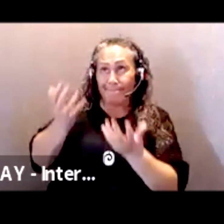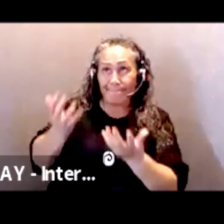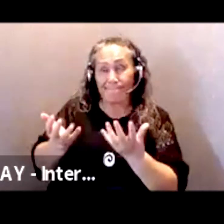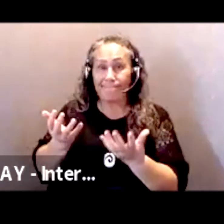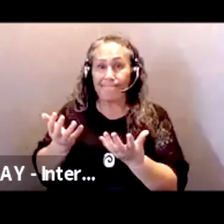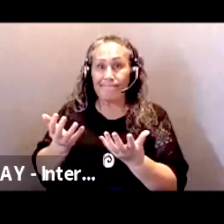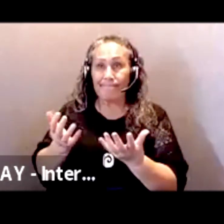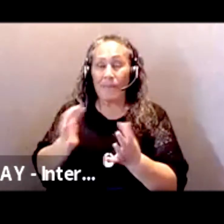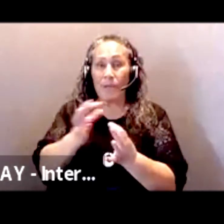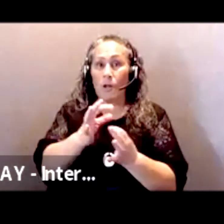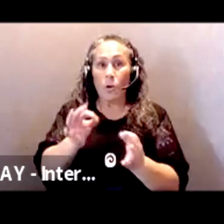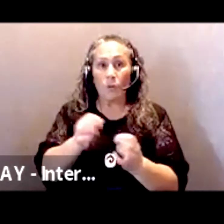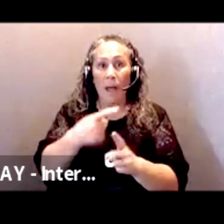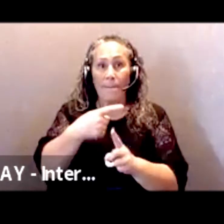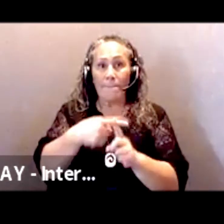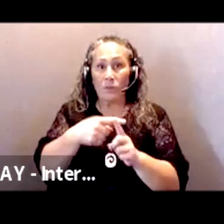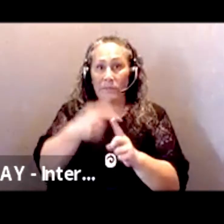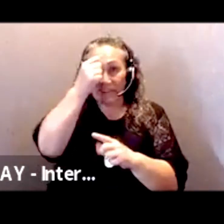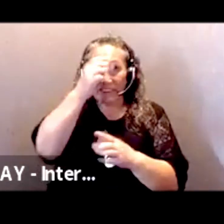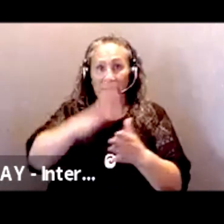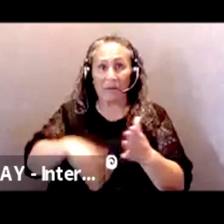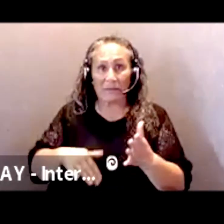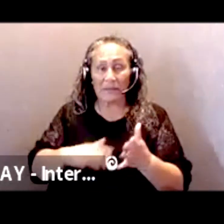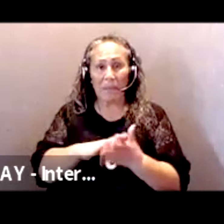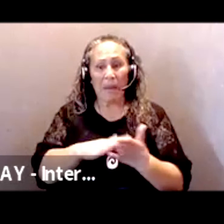hasn't been a positive experience. And so they don't want to